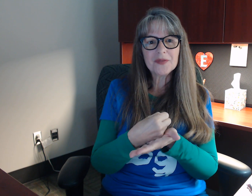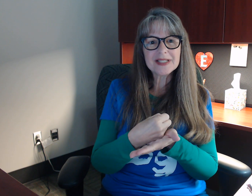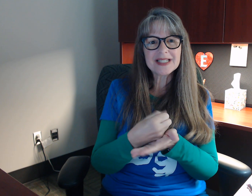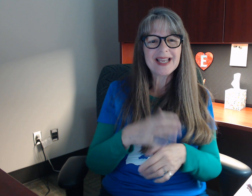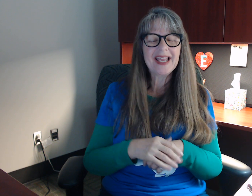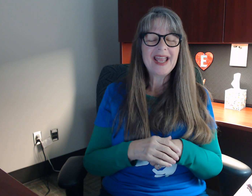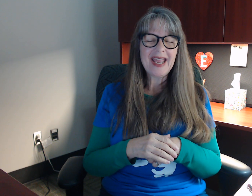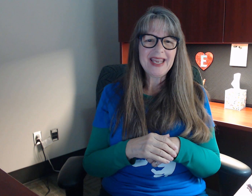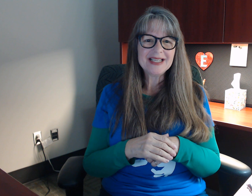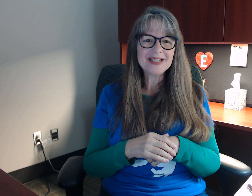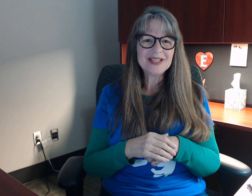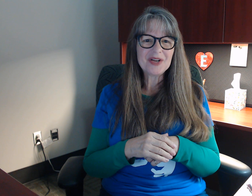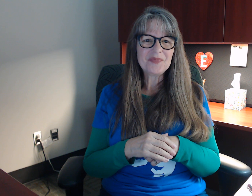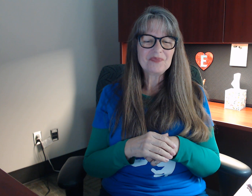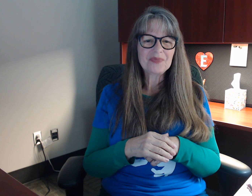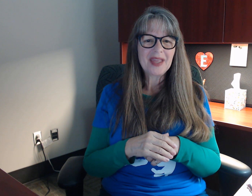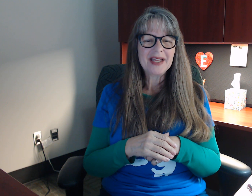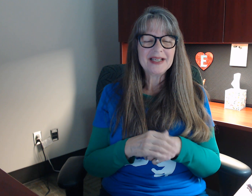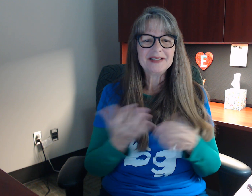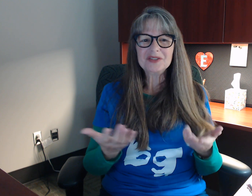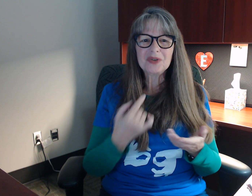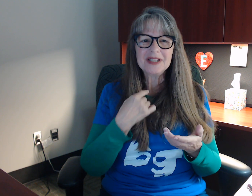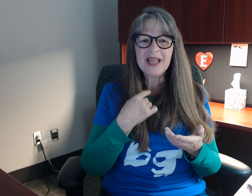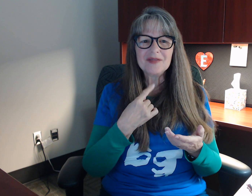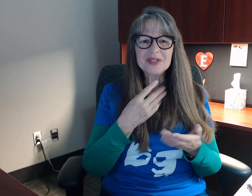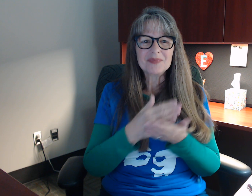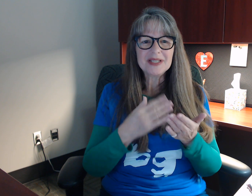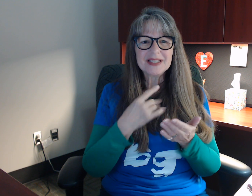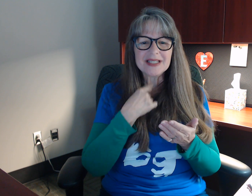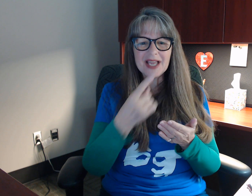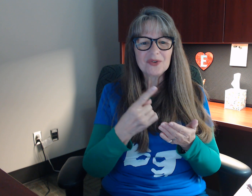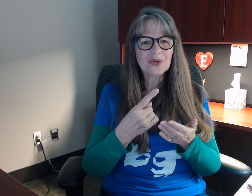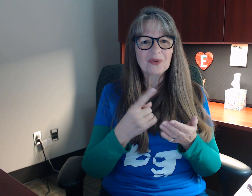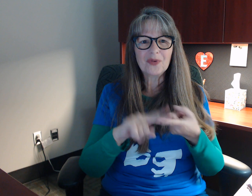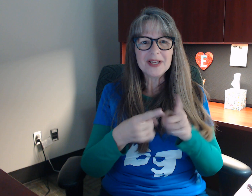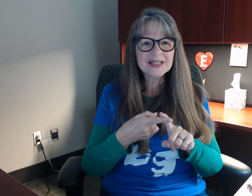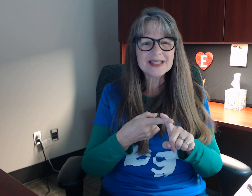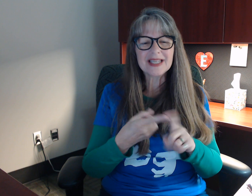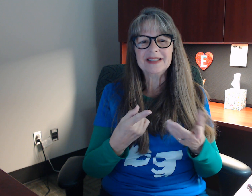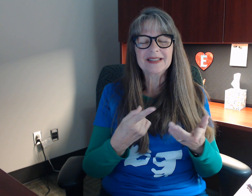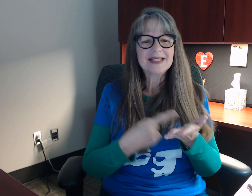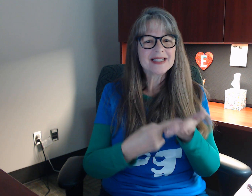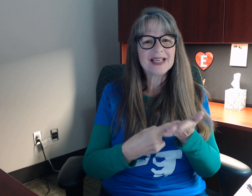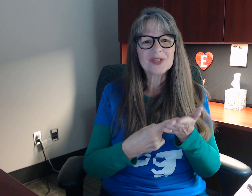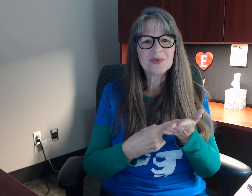harvest. And you can have something to tell your friends and discuss with it,